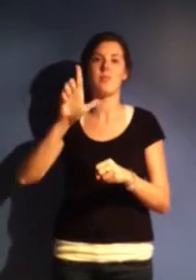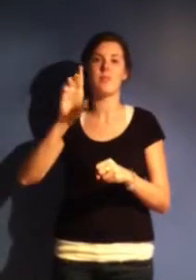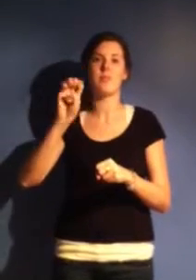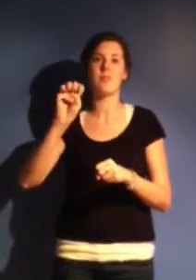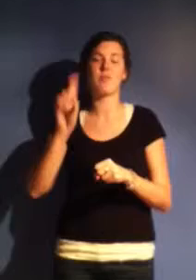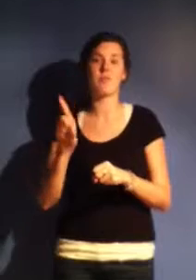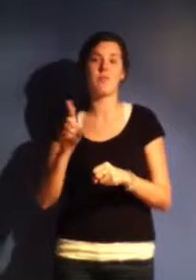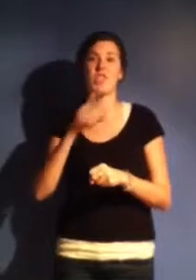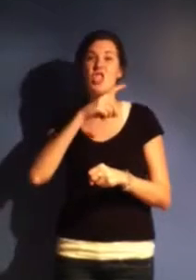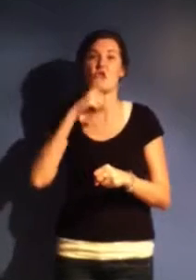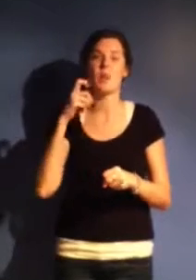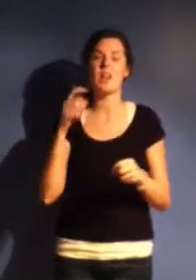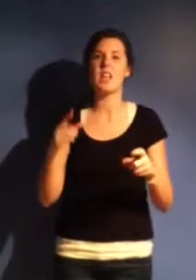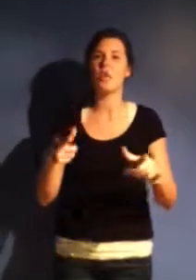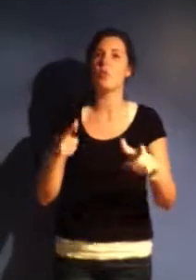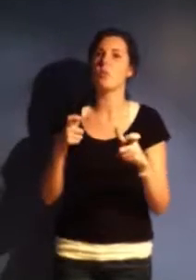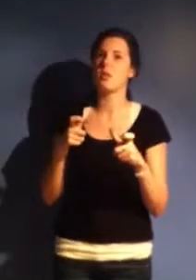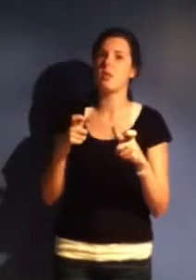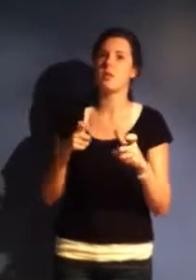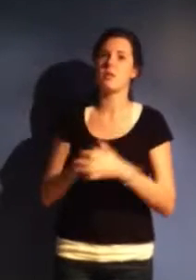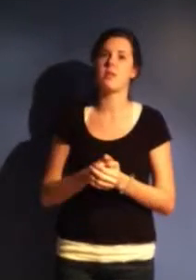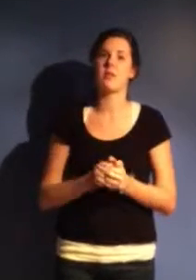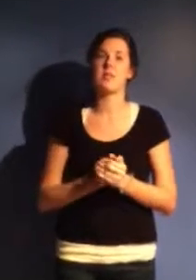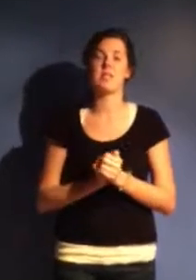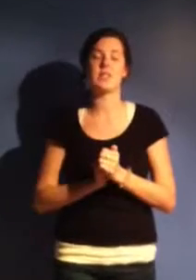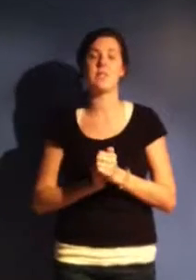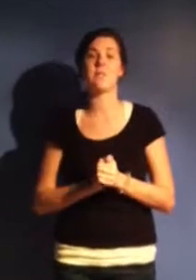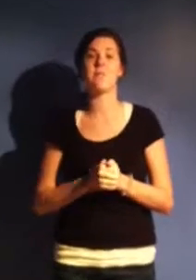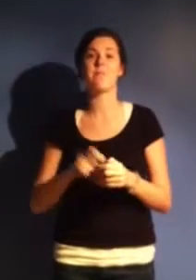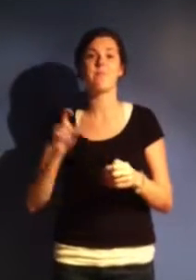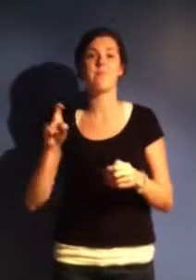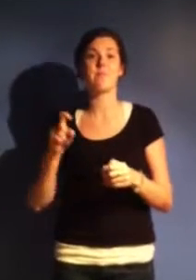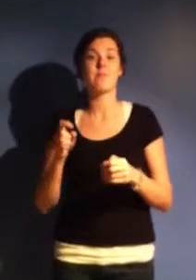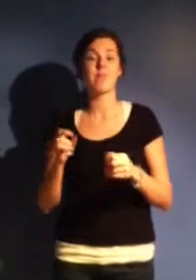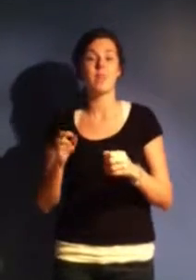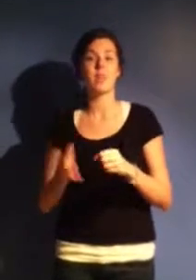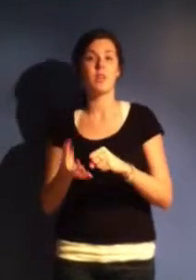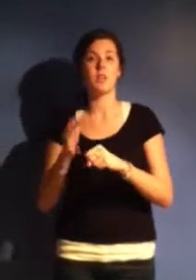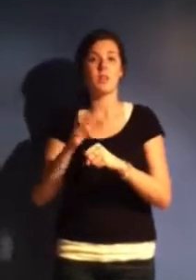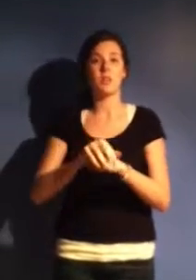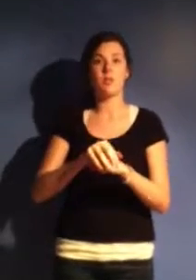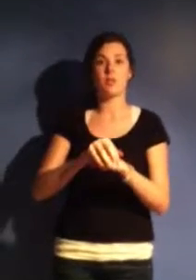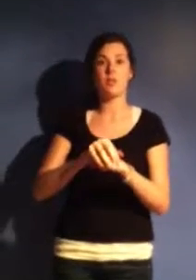easily. You'll need to cover it with a damp towel to keep the dough